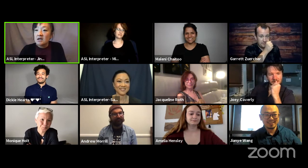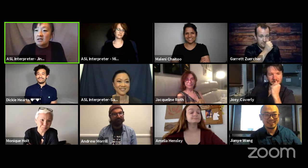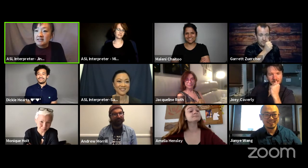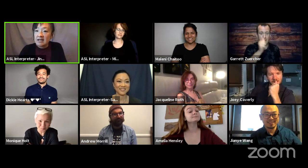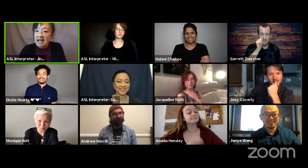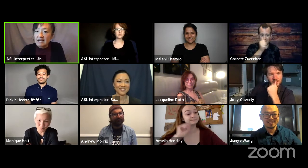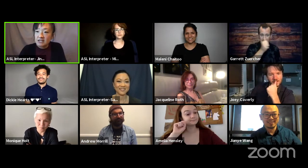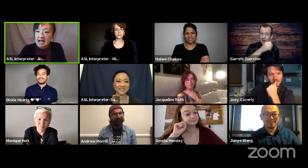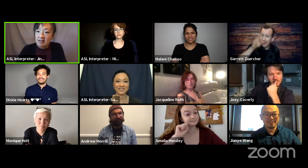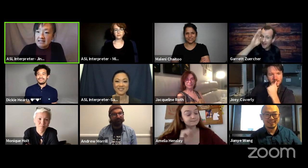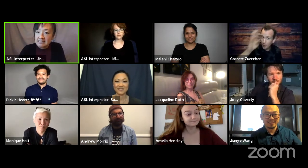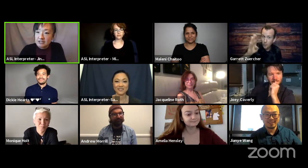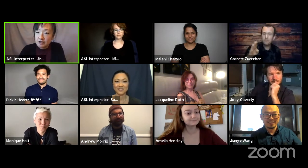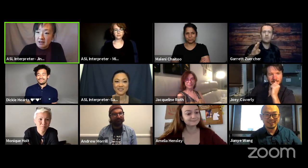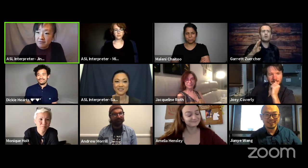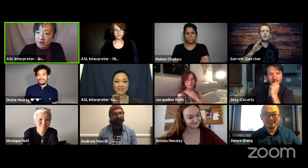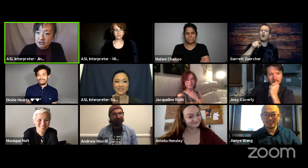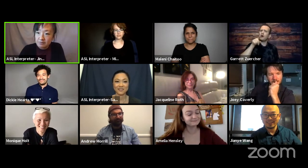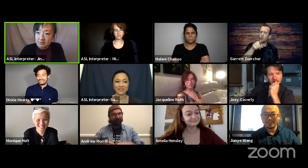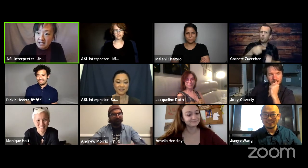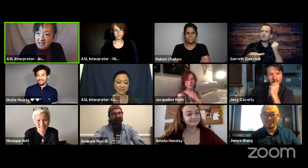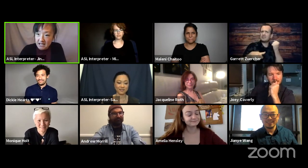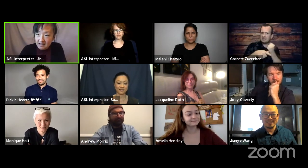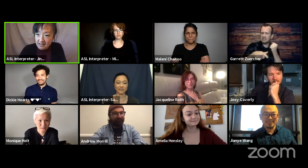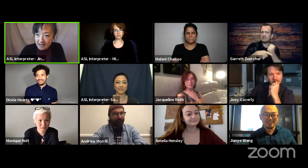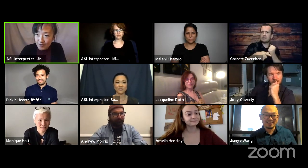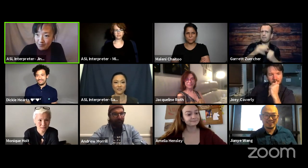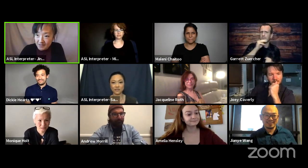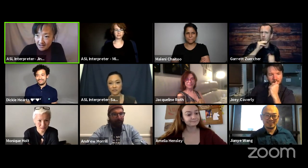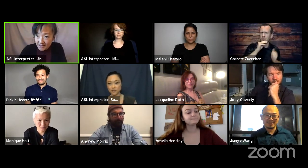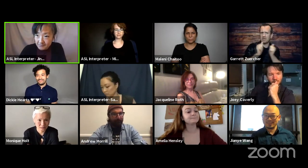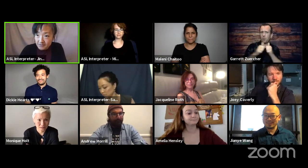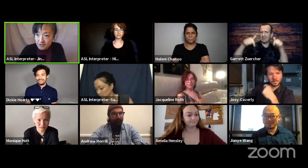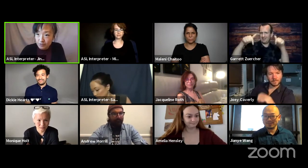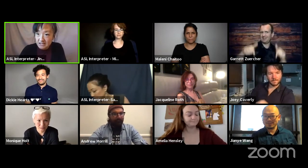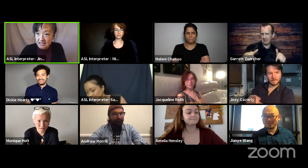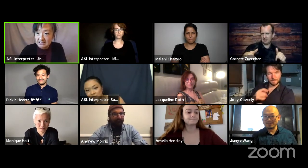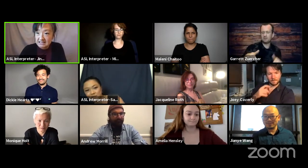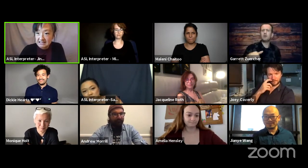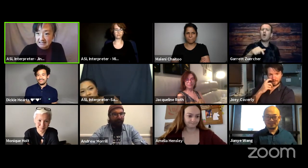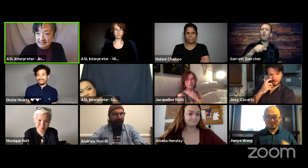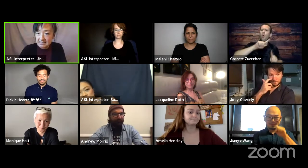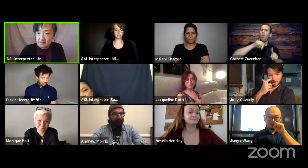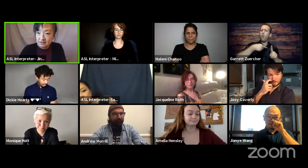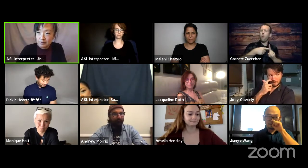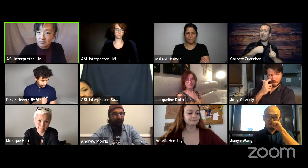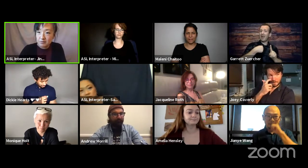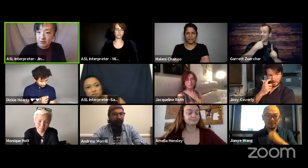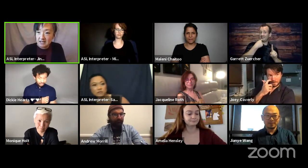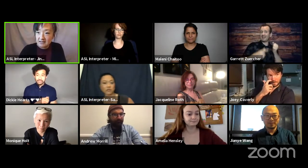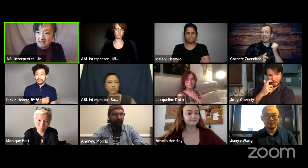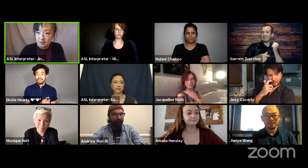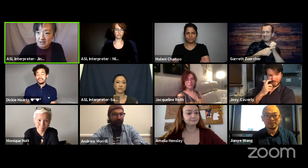So I'd actually now like to turn my focus to Amelia. Hello, Amelia. You were the assistant with Monique on this